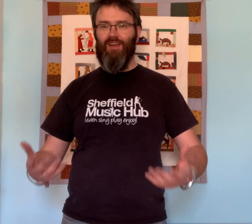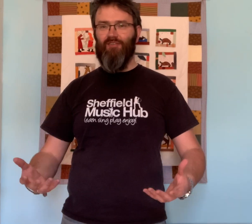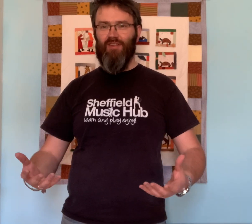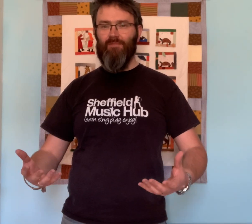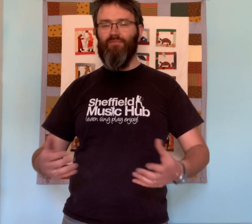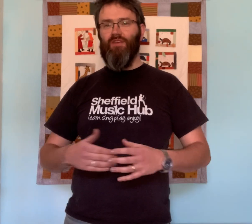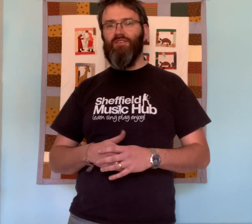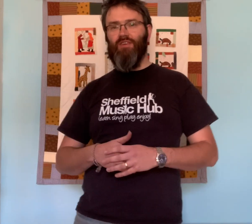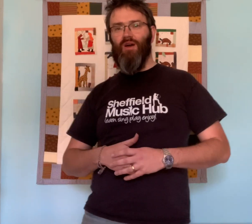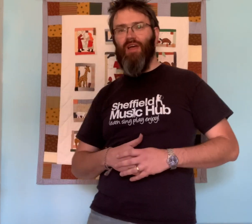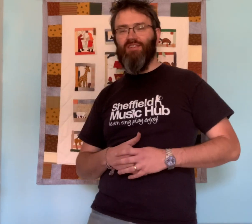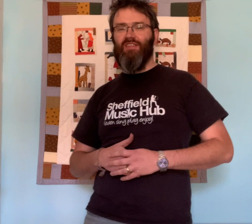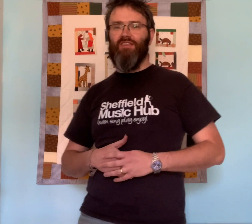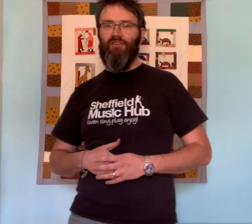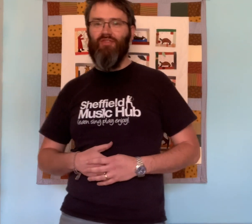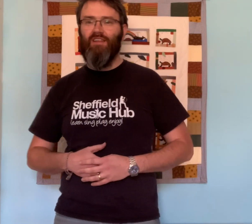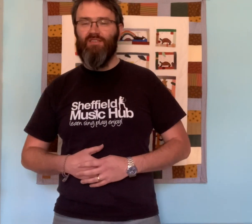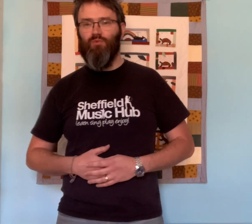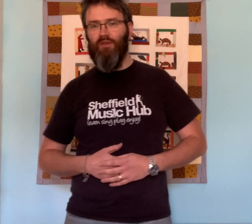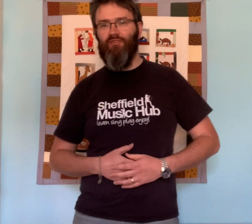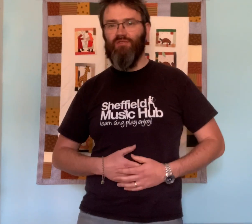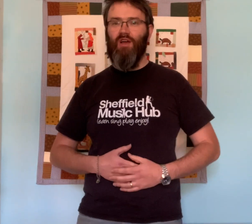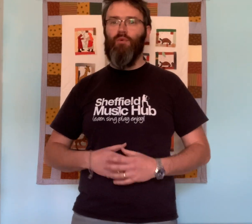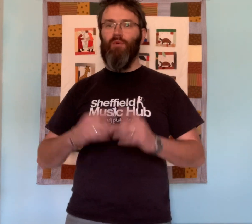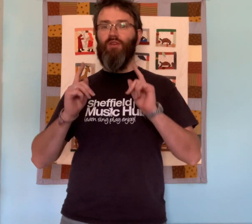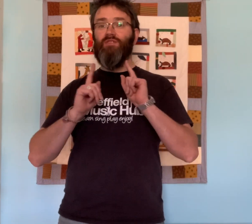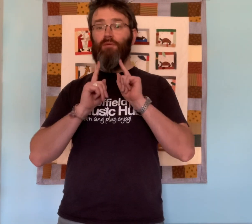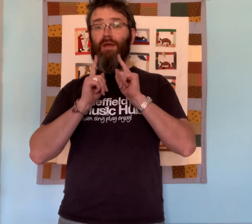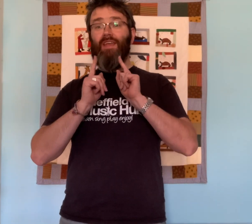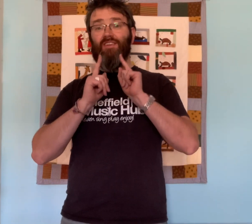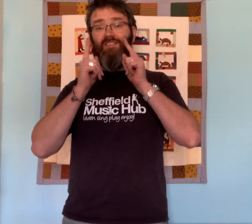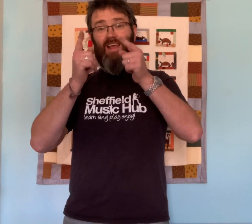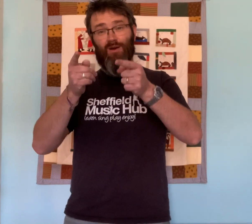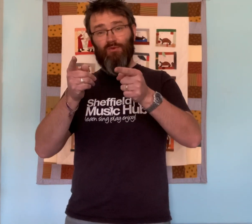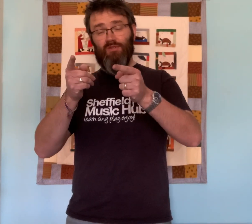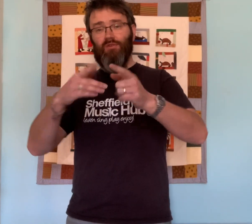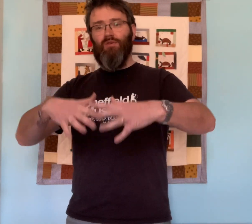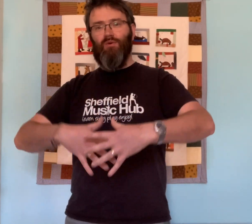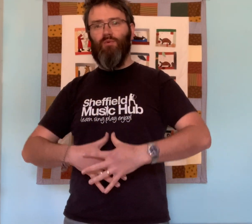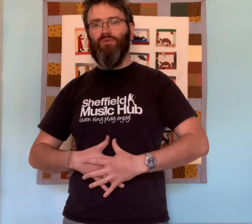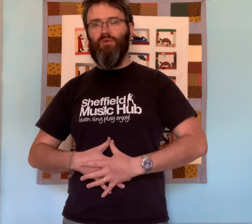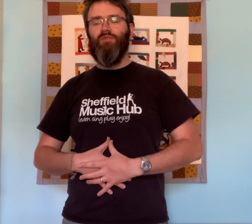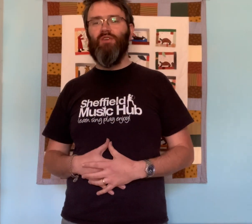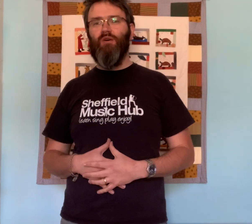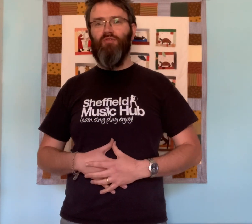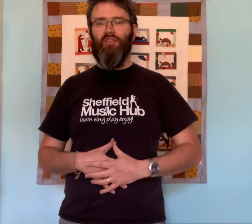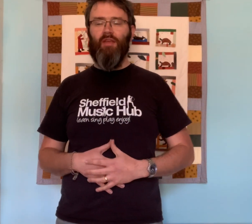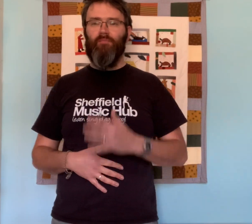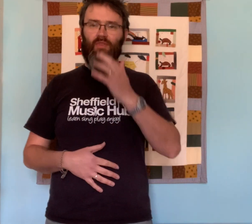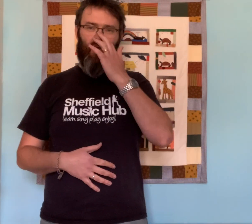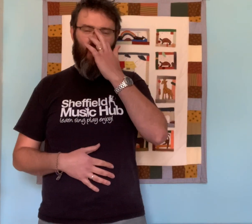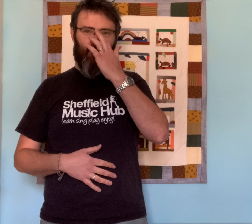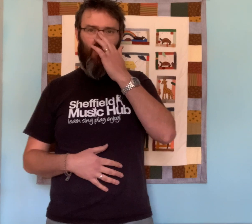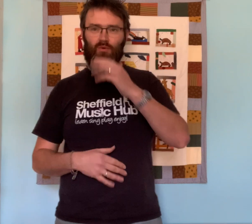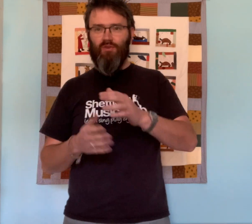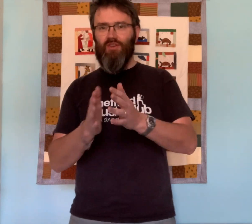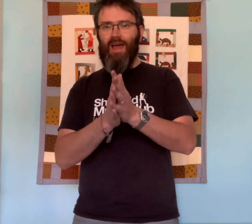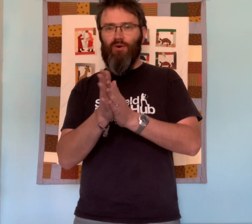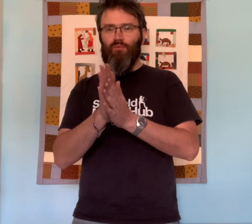lovely. So now that's what it feels like when we're making a sound whilst we're using our breathing. I want you now, we're going to do